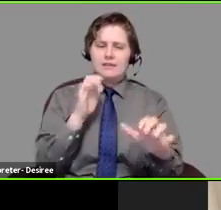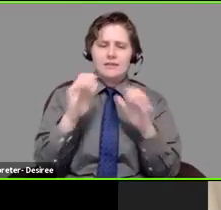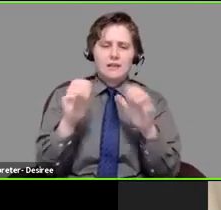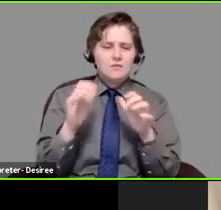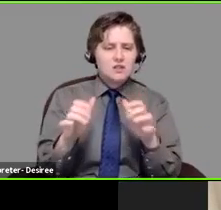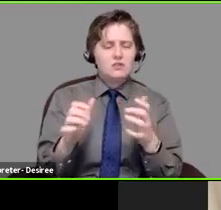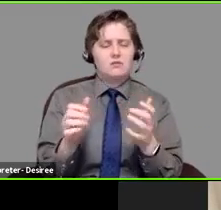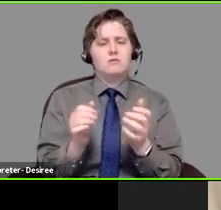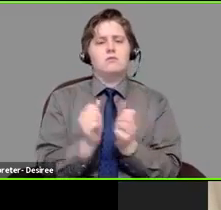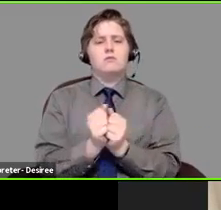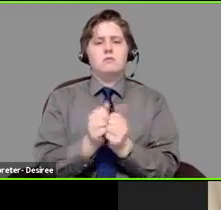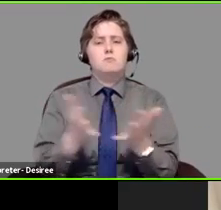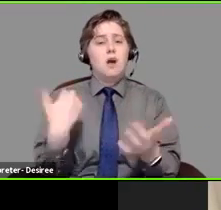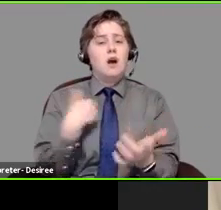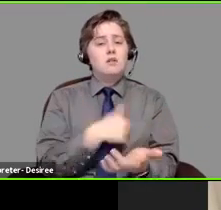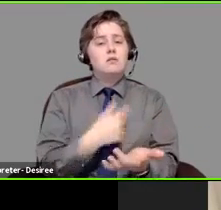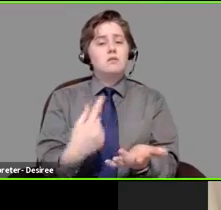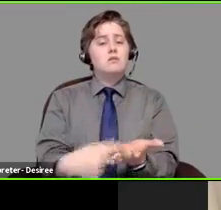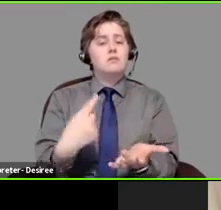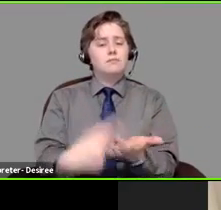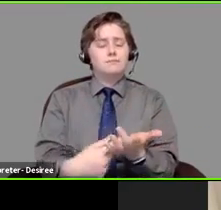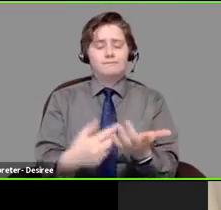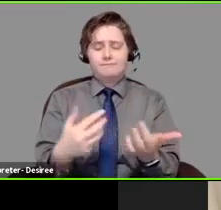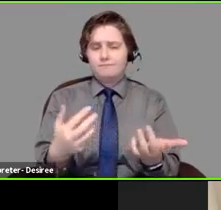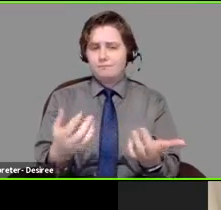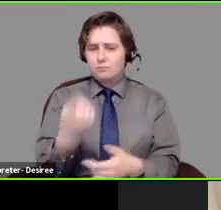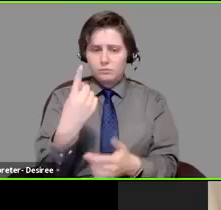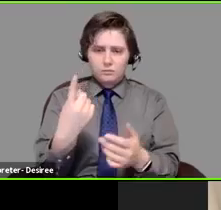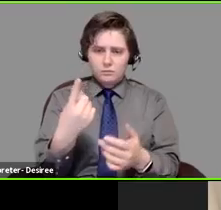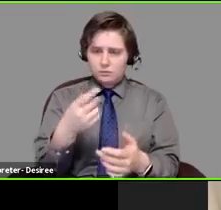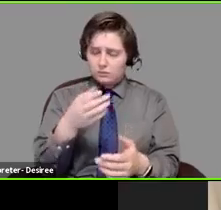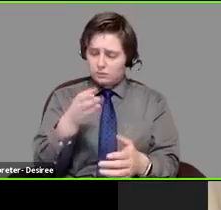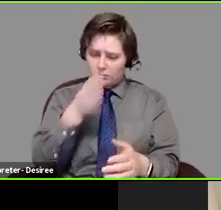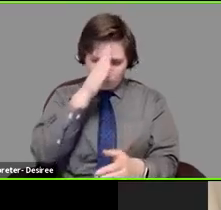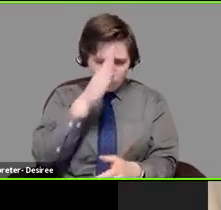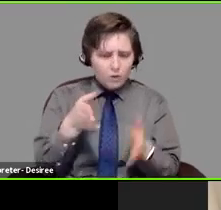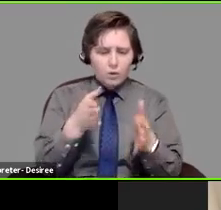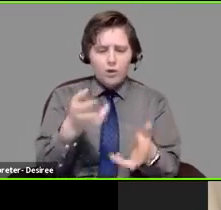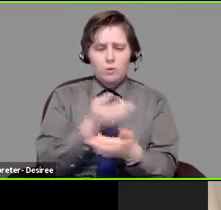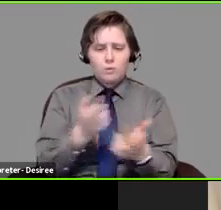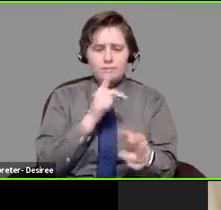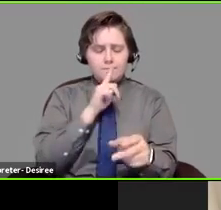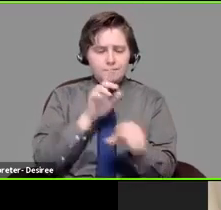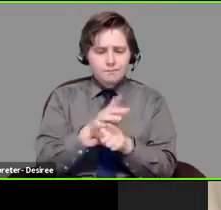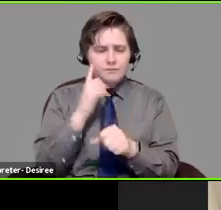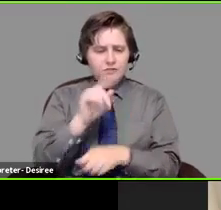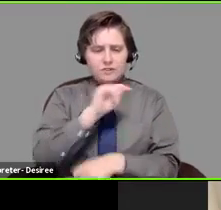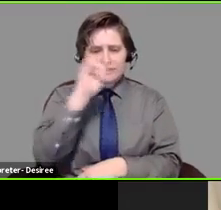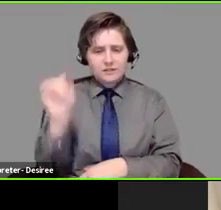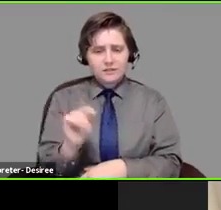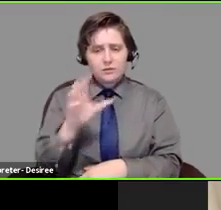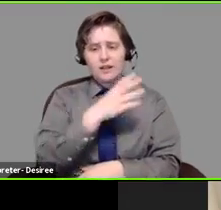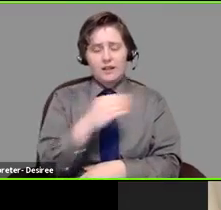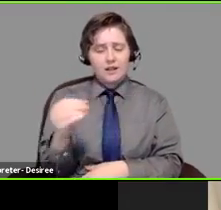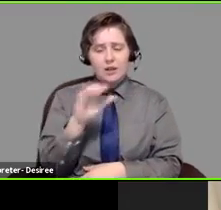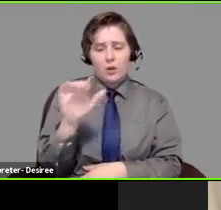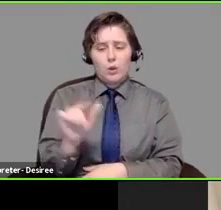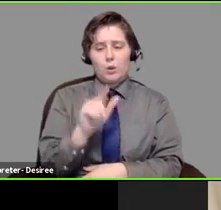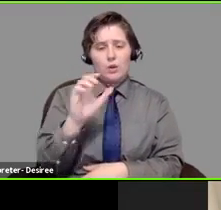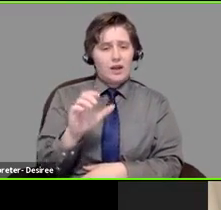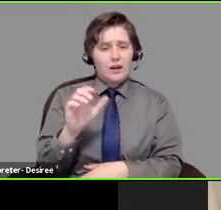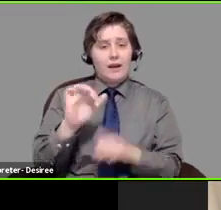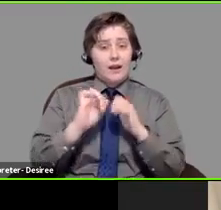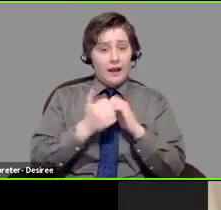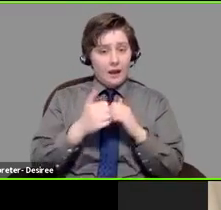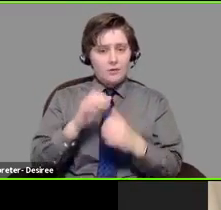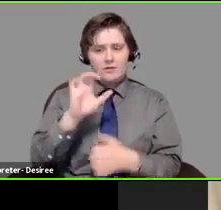conversation without us talking about, you know, one very direct way in which resources are committed to Toledo and Lucas County, and that is